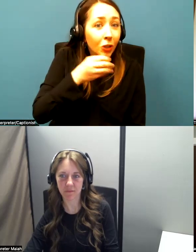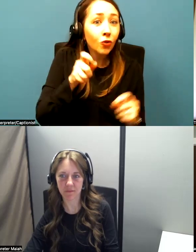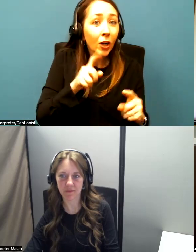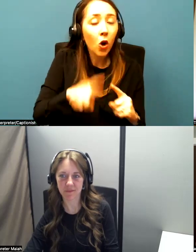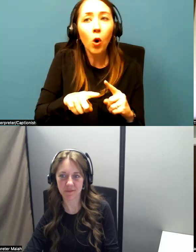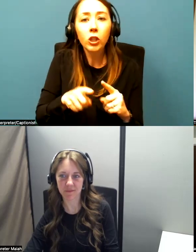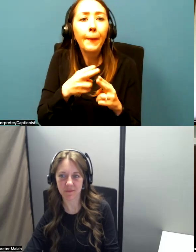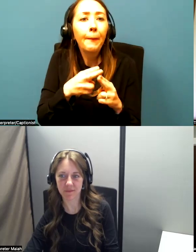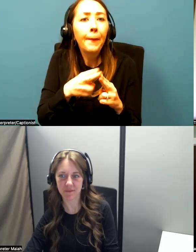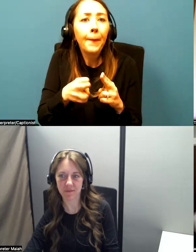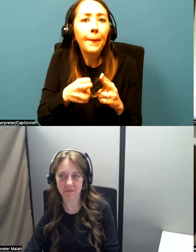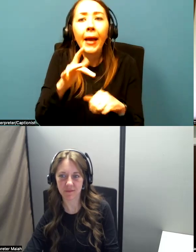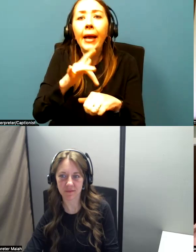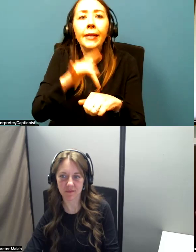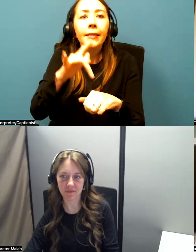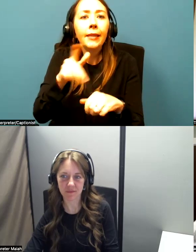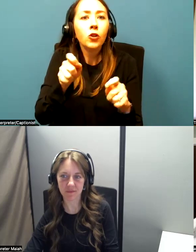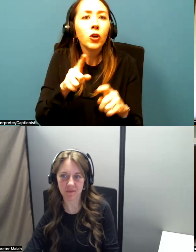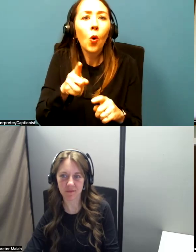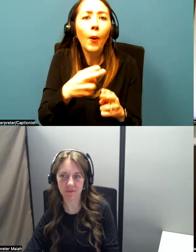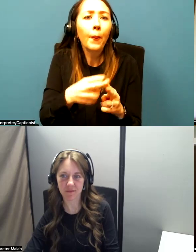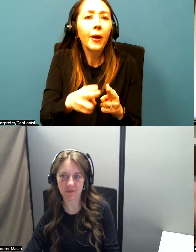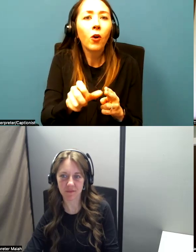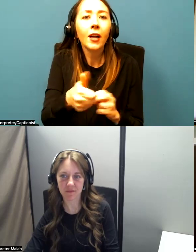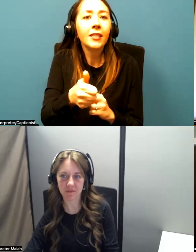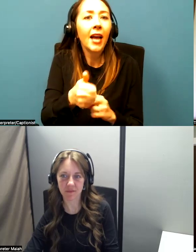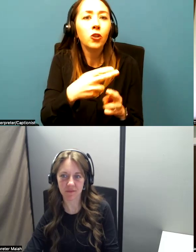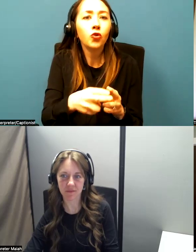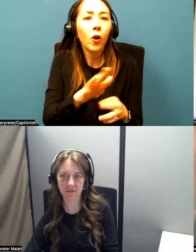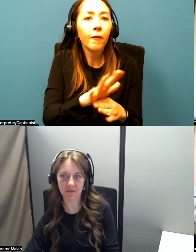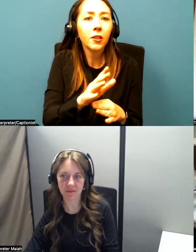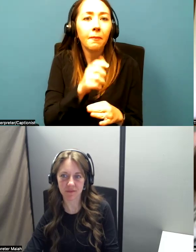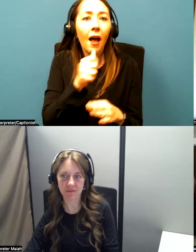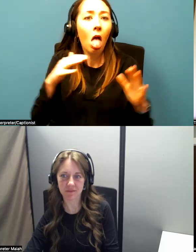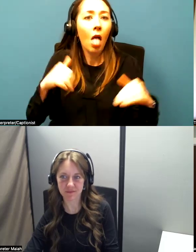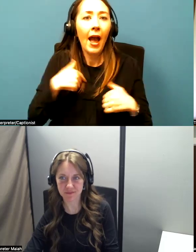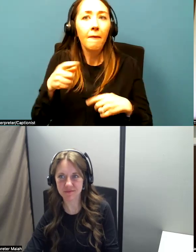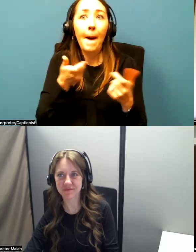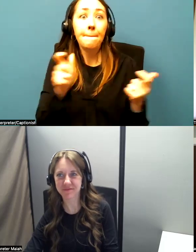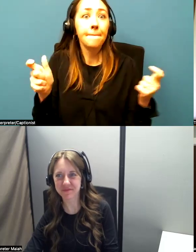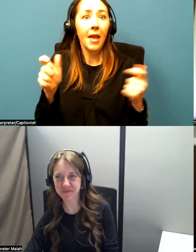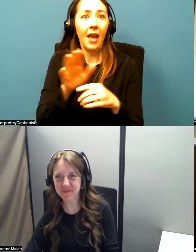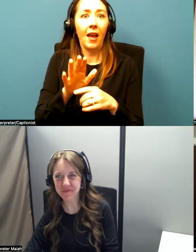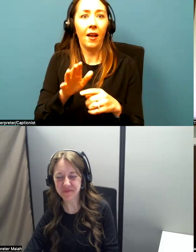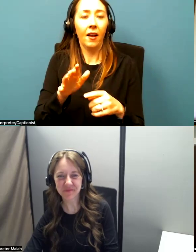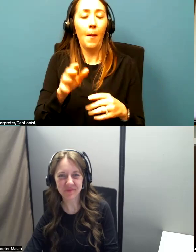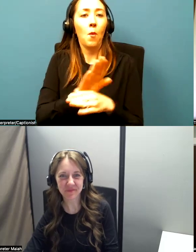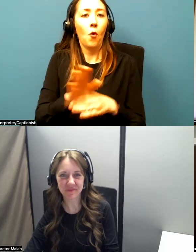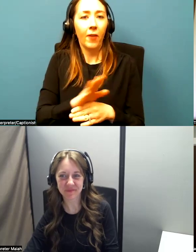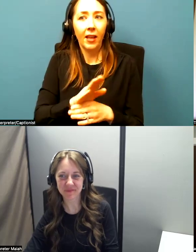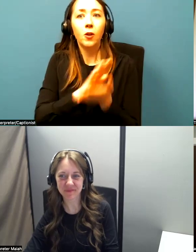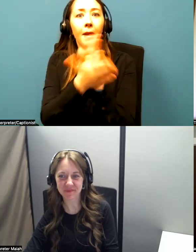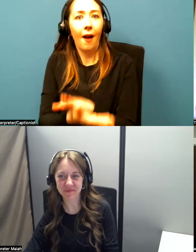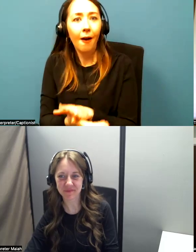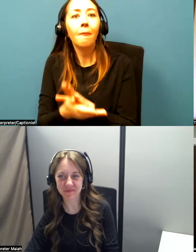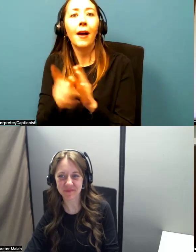side, or they've directed 10 short films but haven't been able to get their big break, and we're making them into directors. So I'm so, so proud